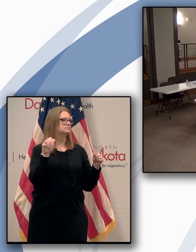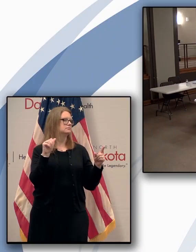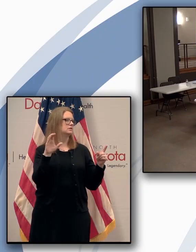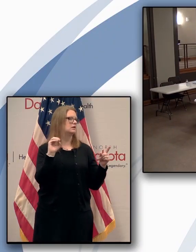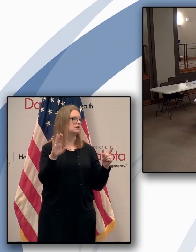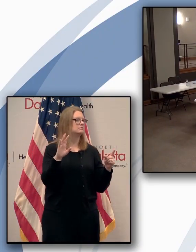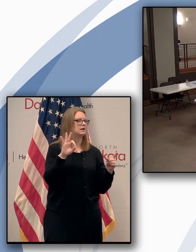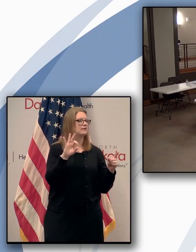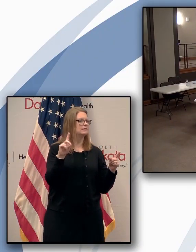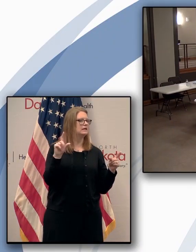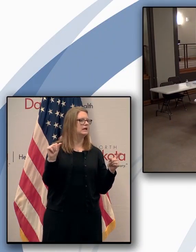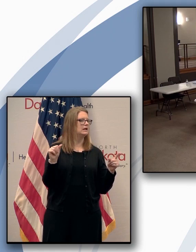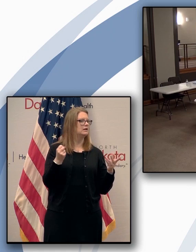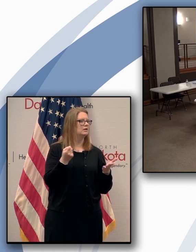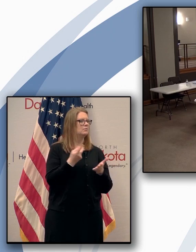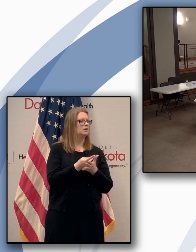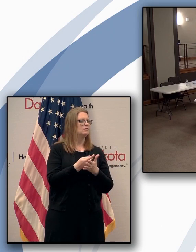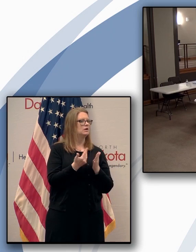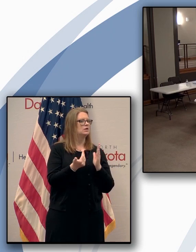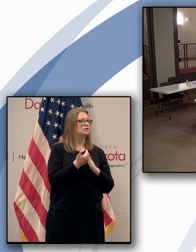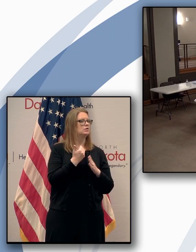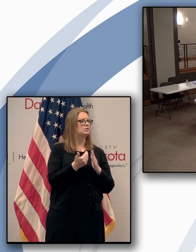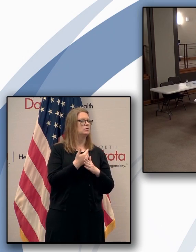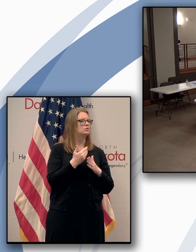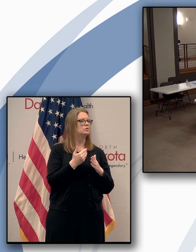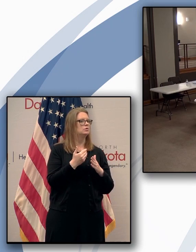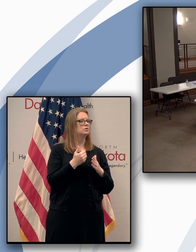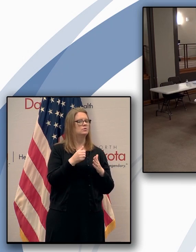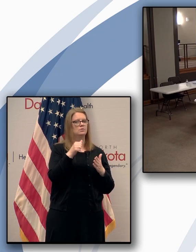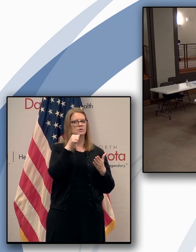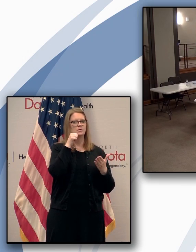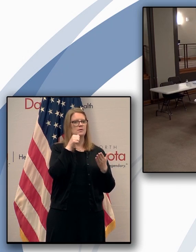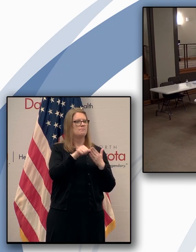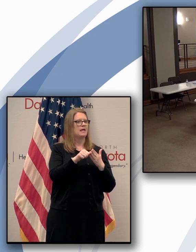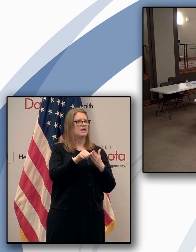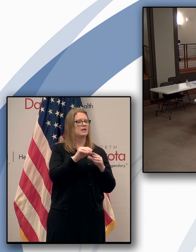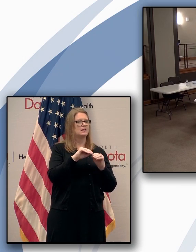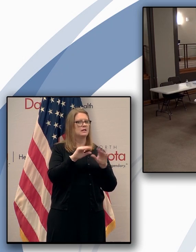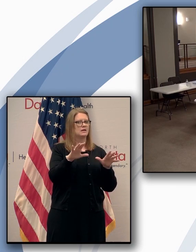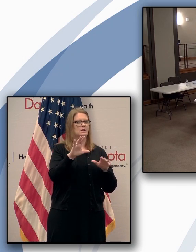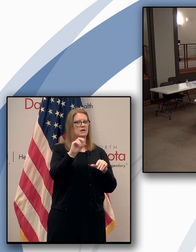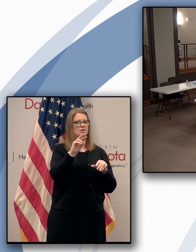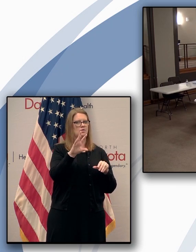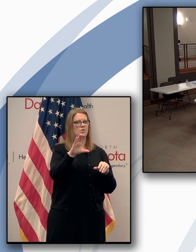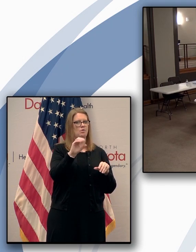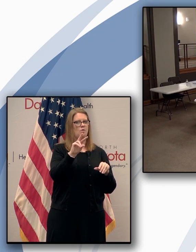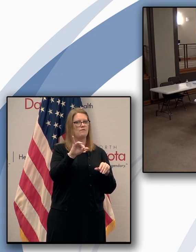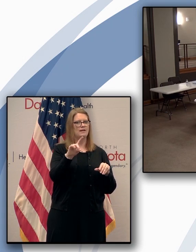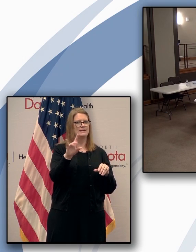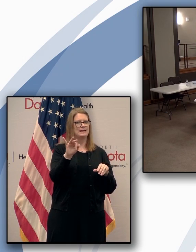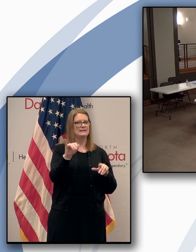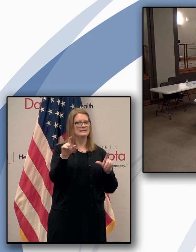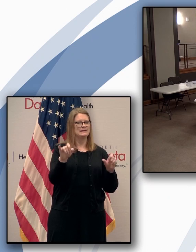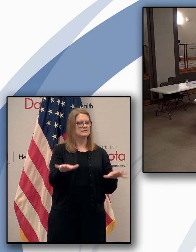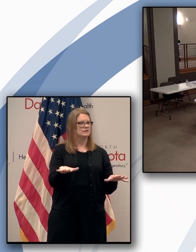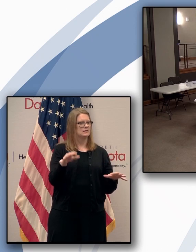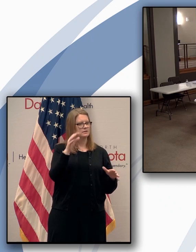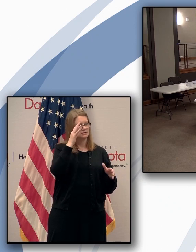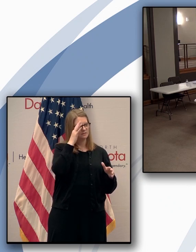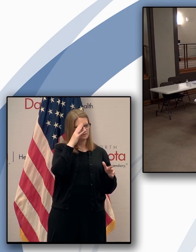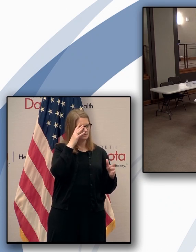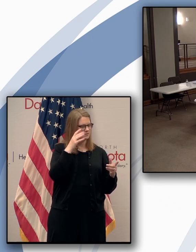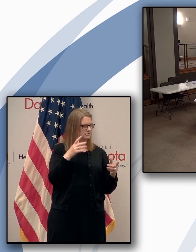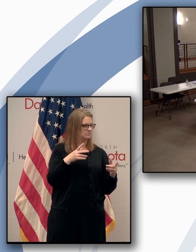Governor, the FDA approved a new form of mail-in COVID-19 testing. Wondering if you think they